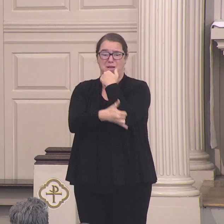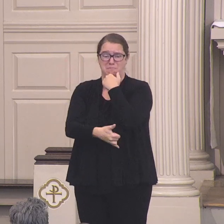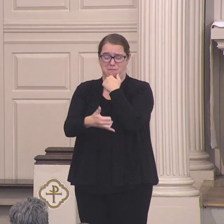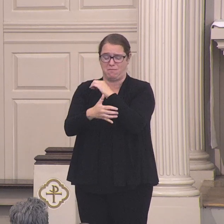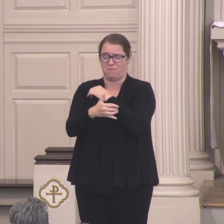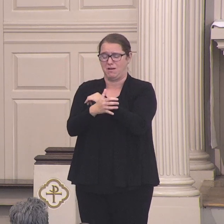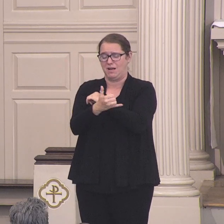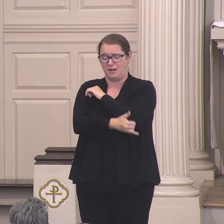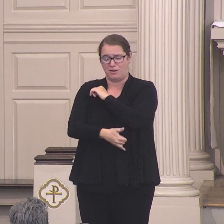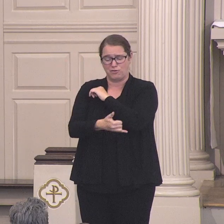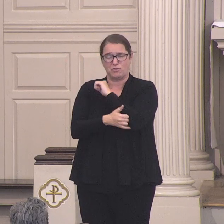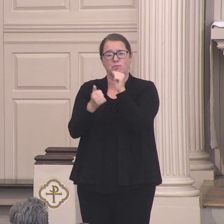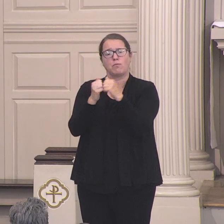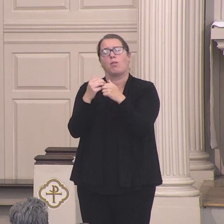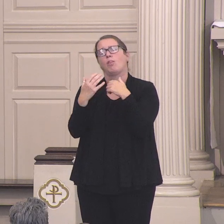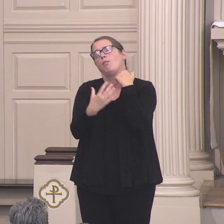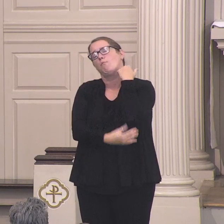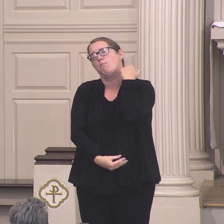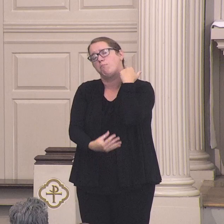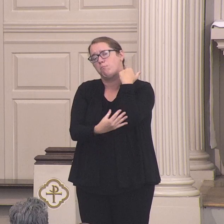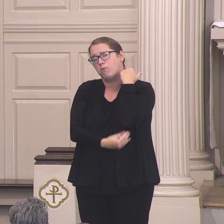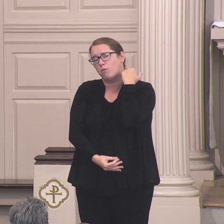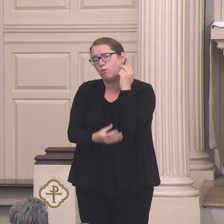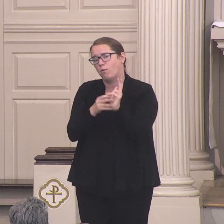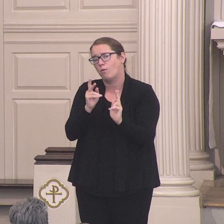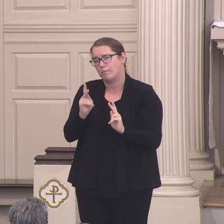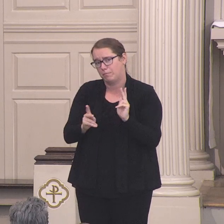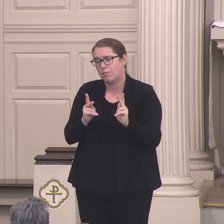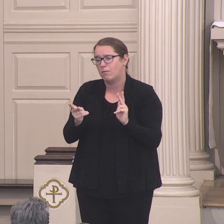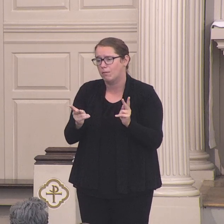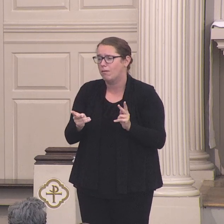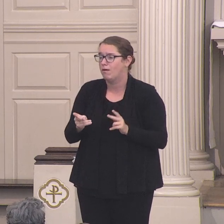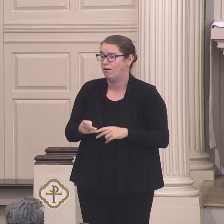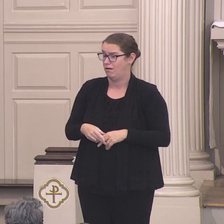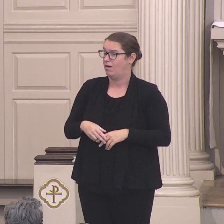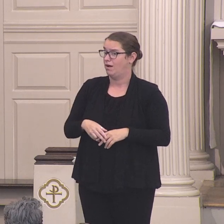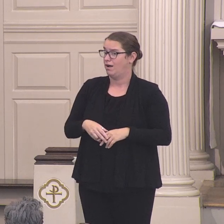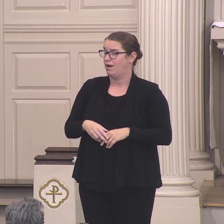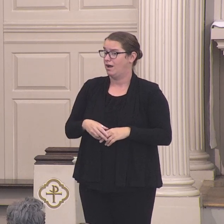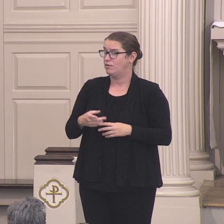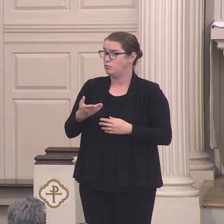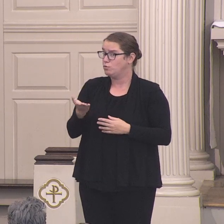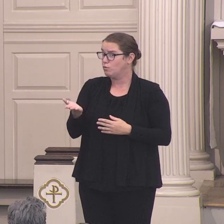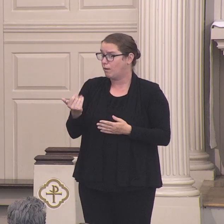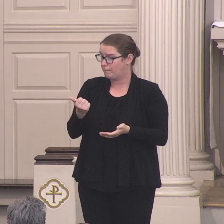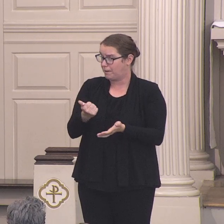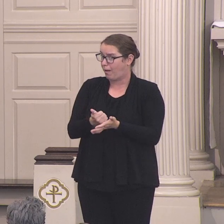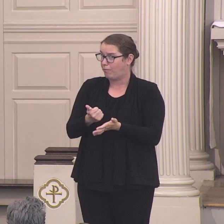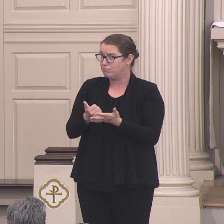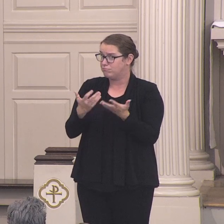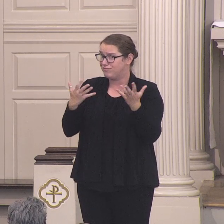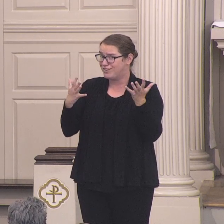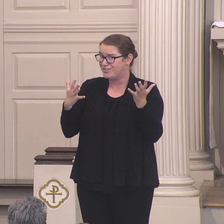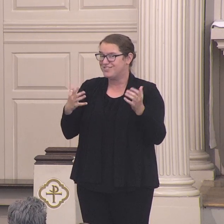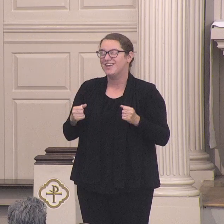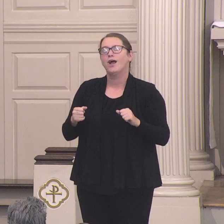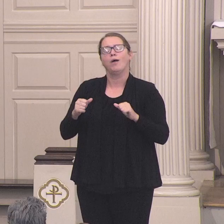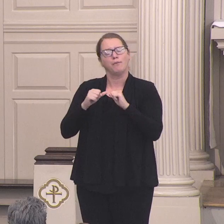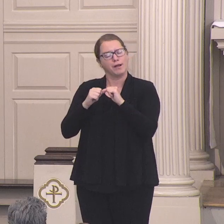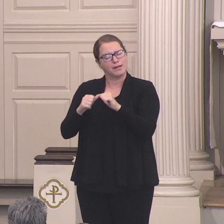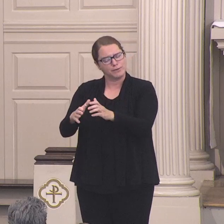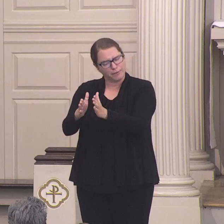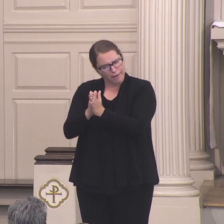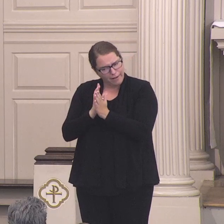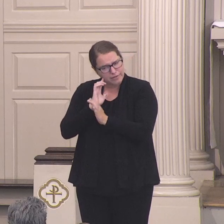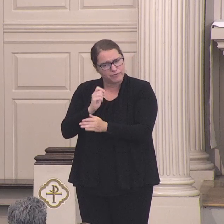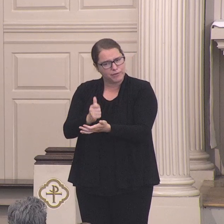poor. And you have been of much help, and we continue to call upon your help, your support. But